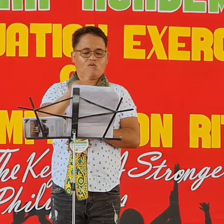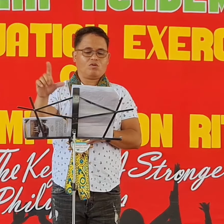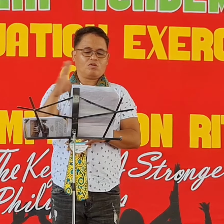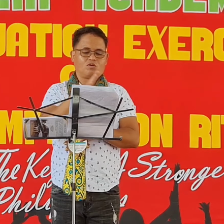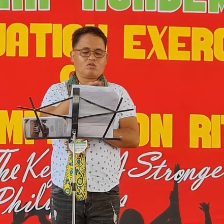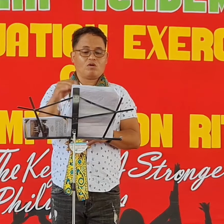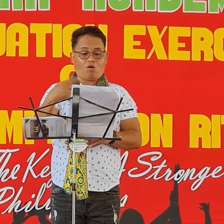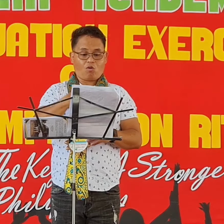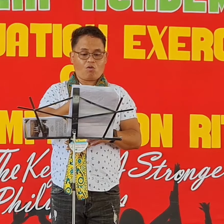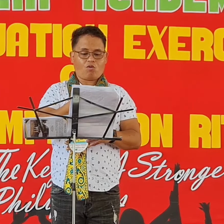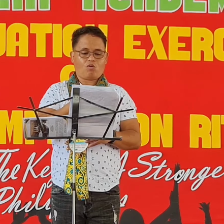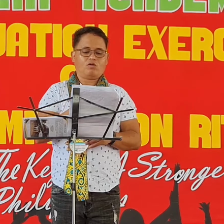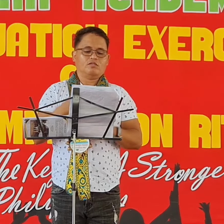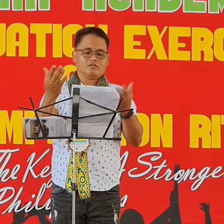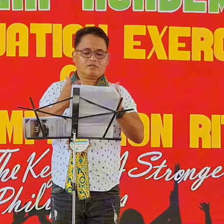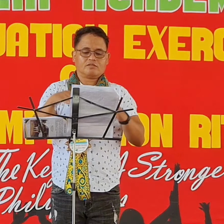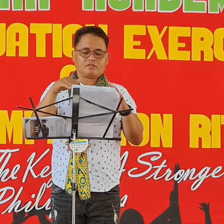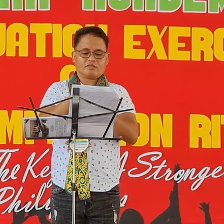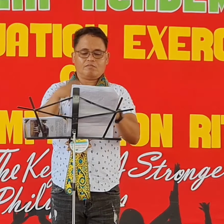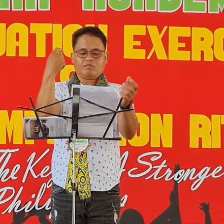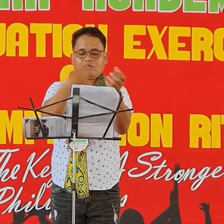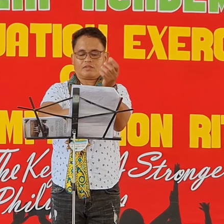They are in Lobach and I am here in Tag Billowin.